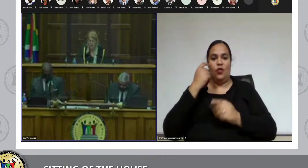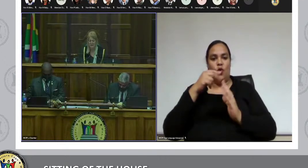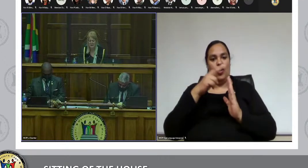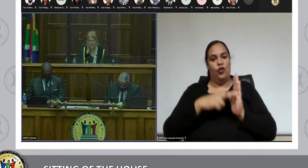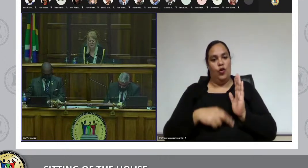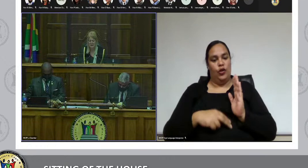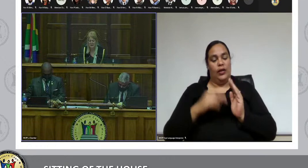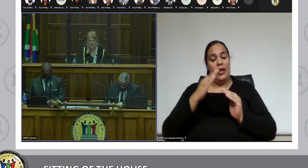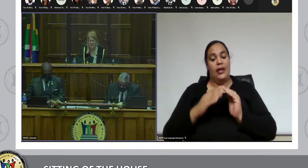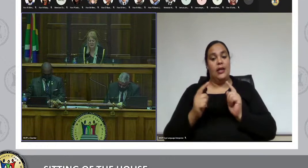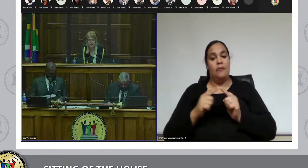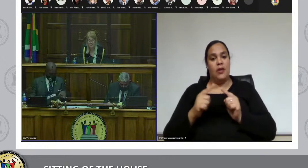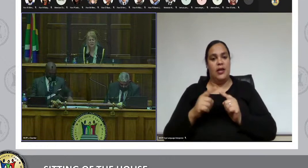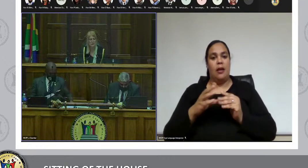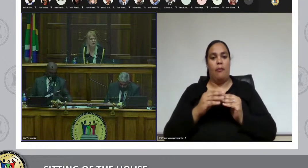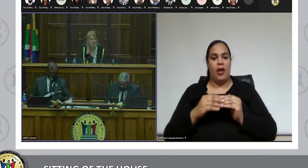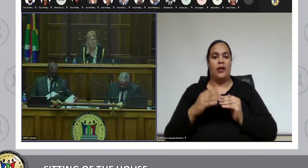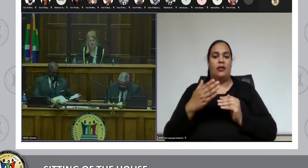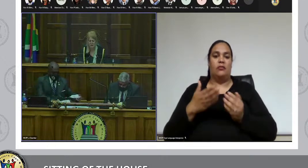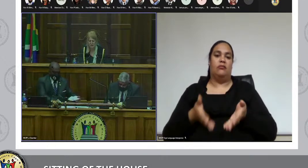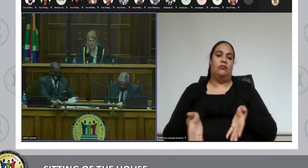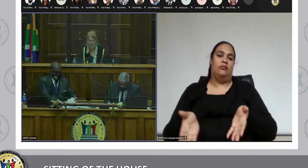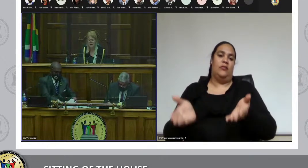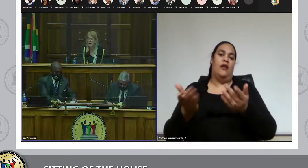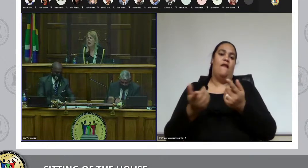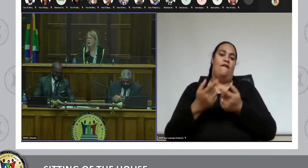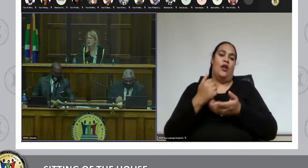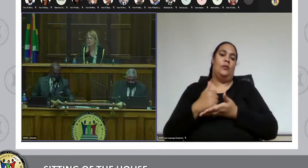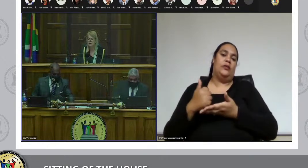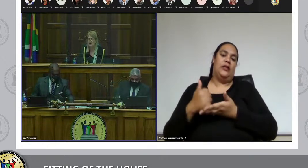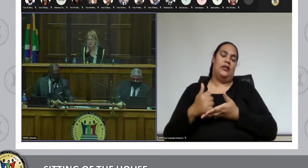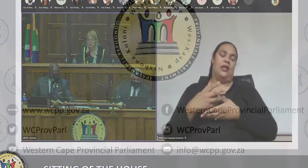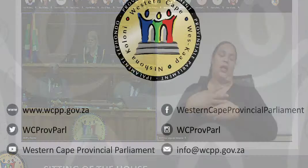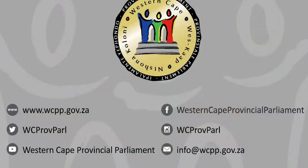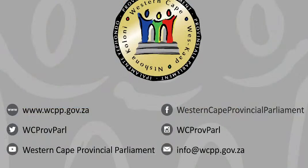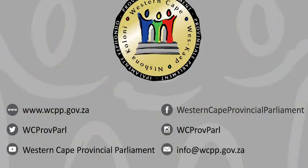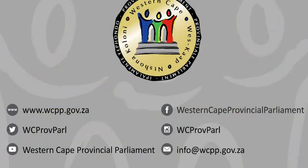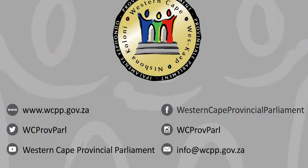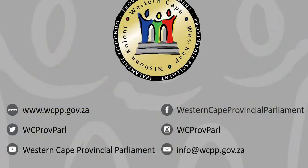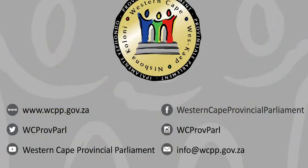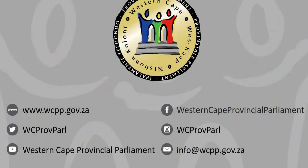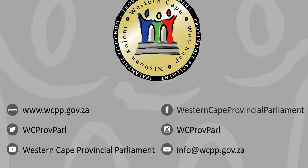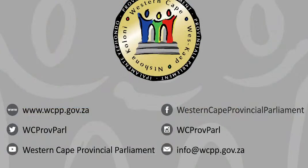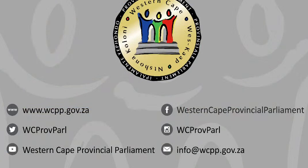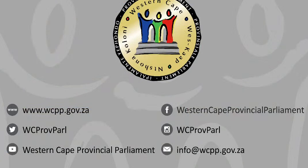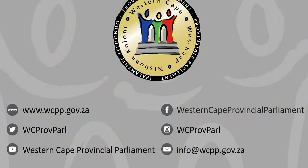will now end the meeting and all members will be exited from the sitting. The House is adjourned.